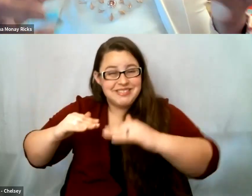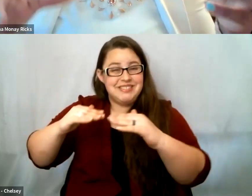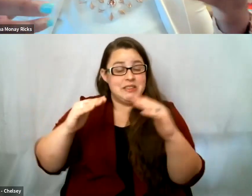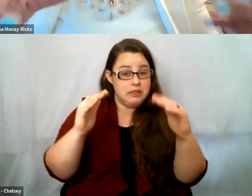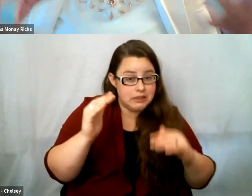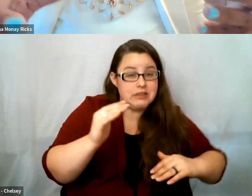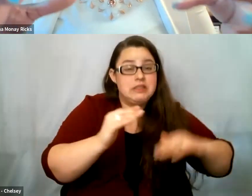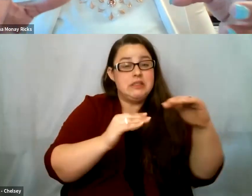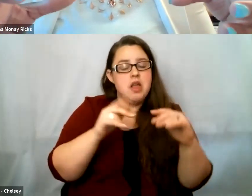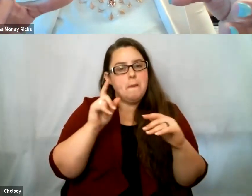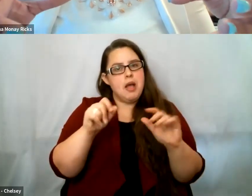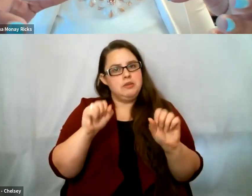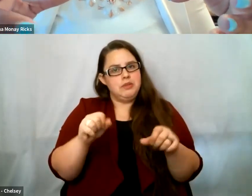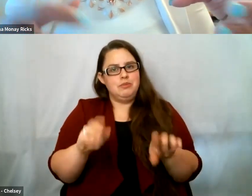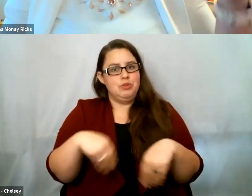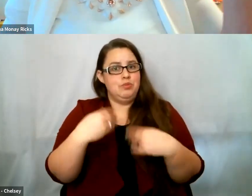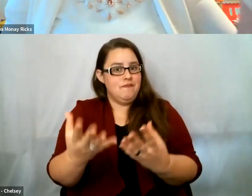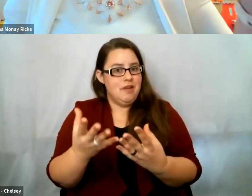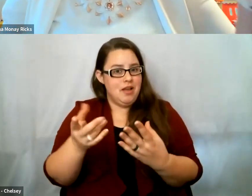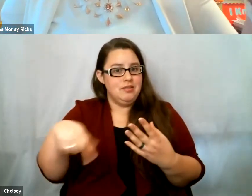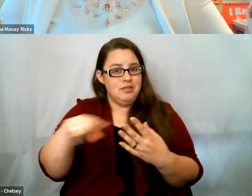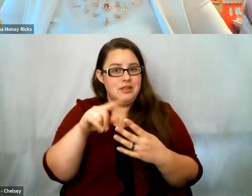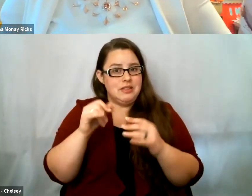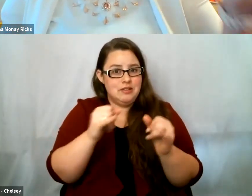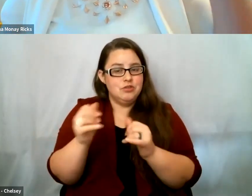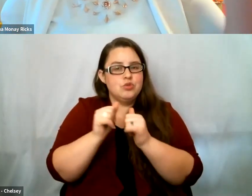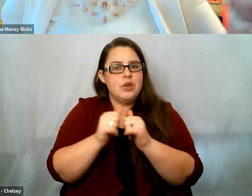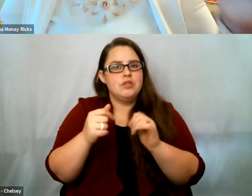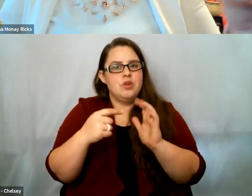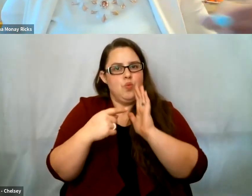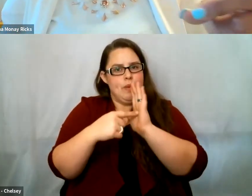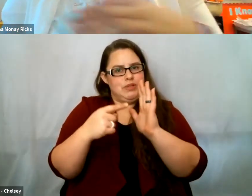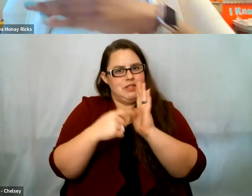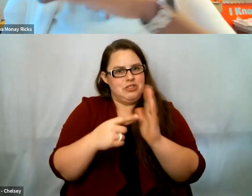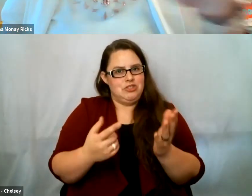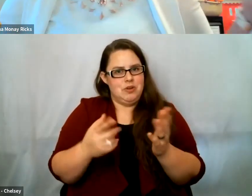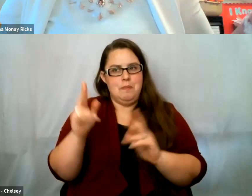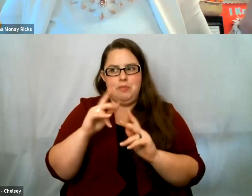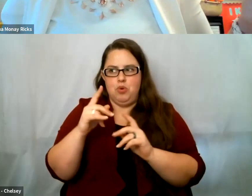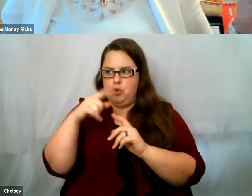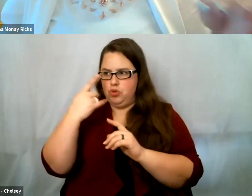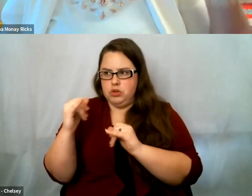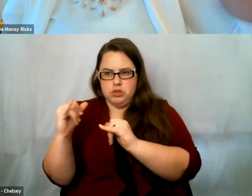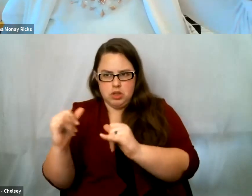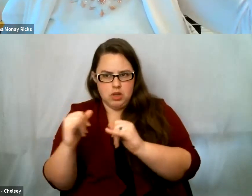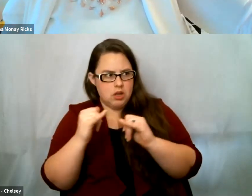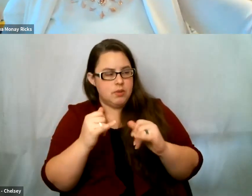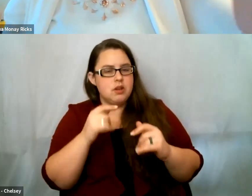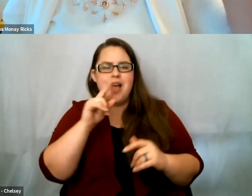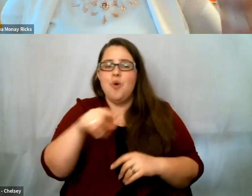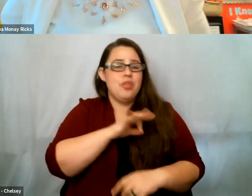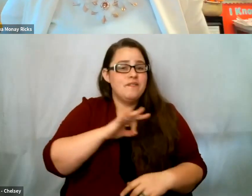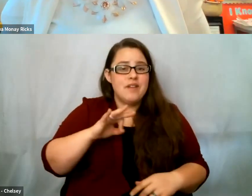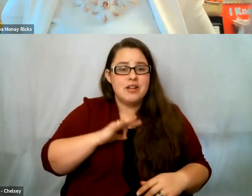provide these individuals with representation, with people who look like them, and not just at the faculty level. They need to be at